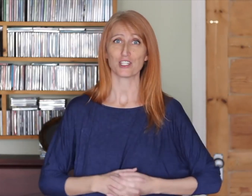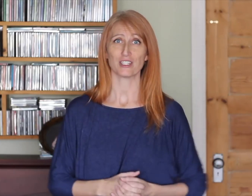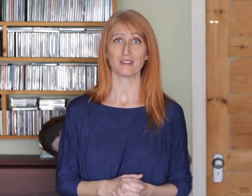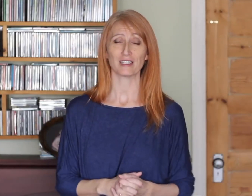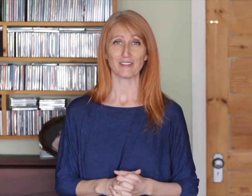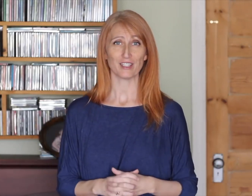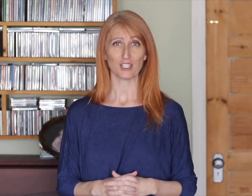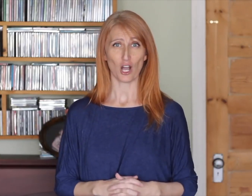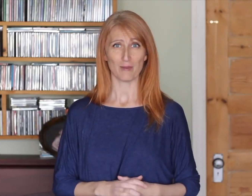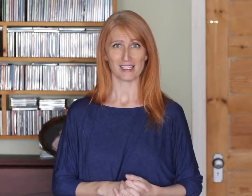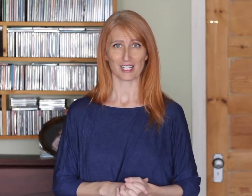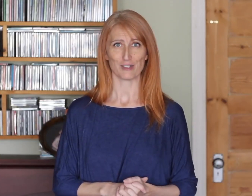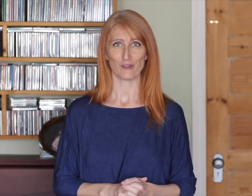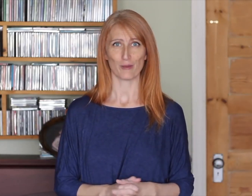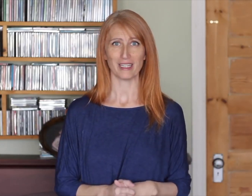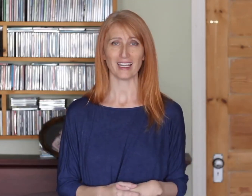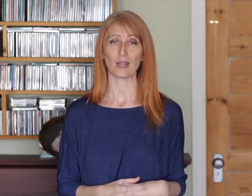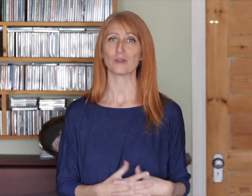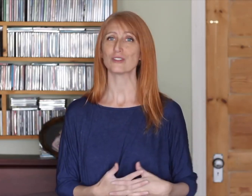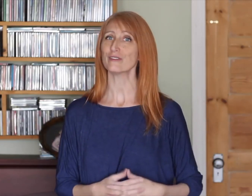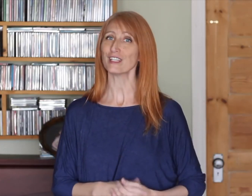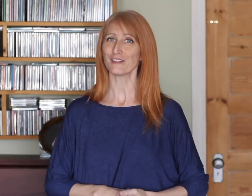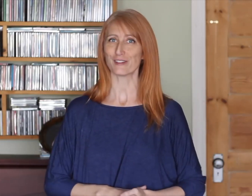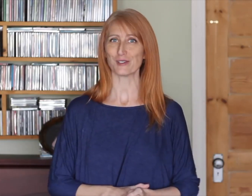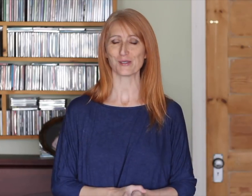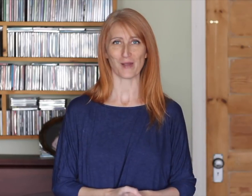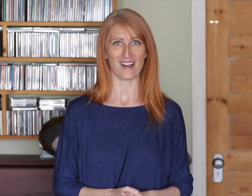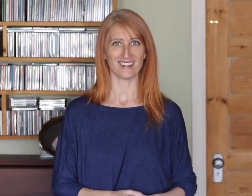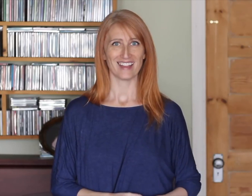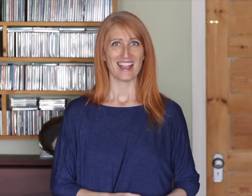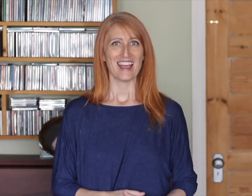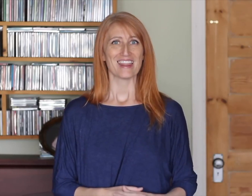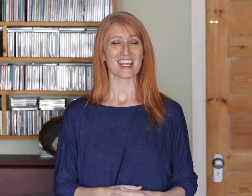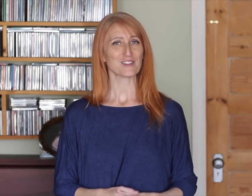question, leave it in the comment section for me and I will do a video for you as well. Thanks for